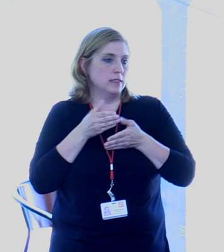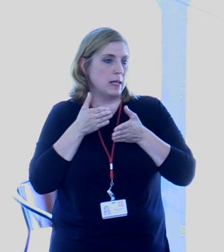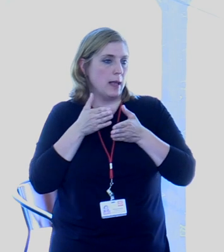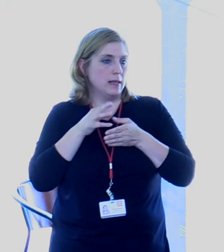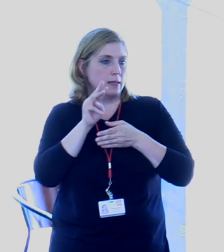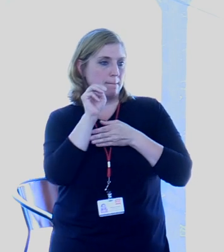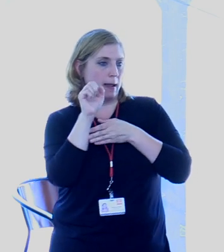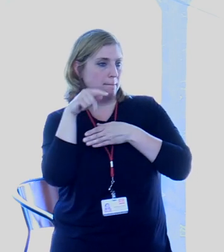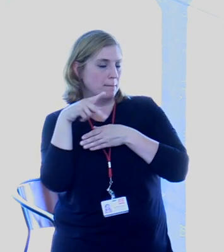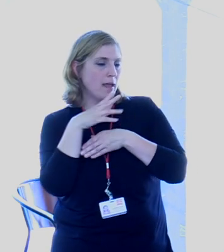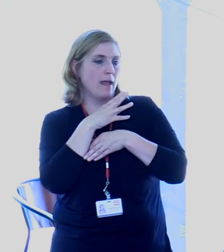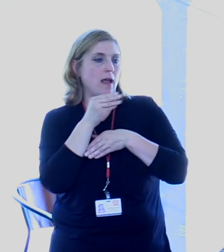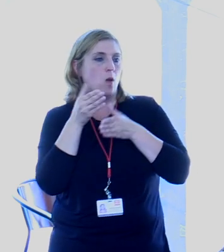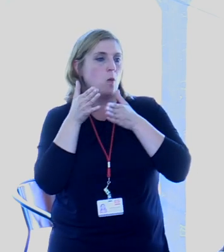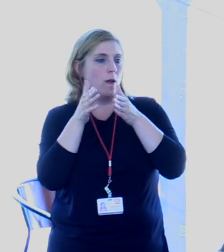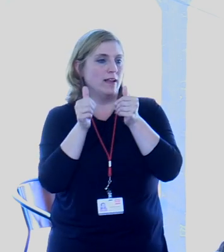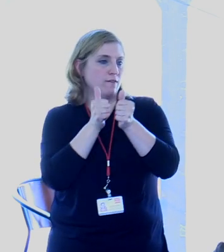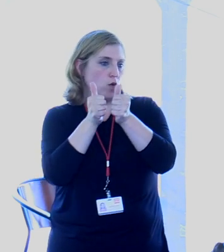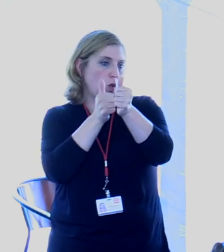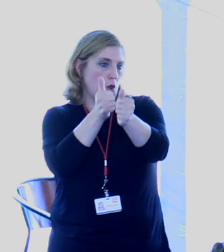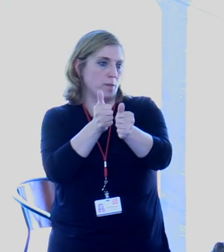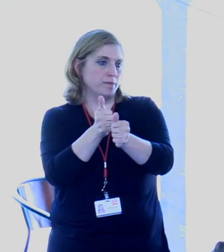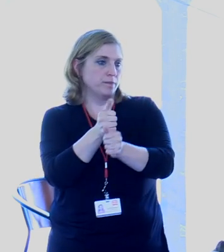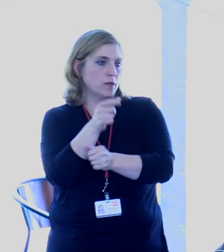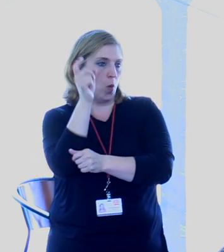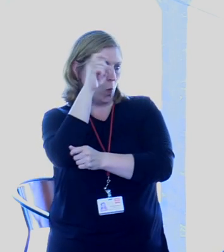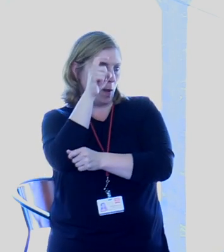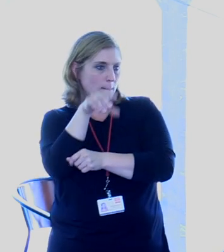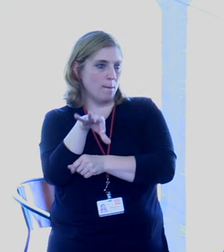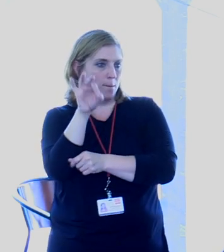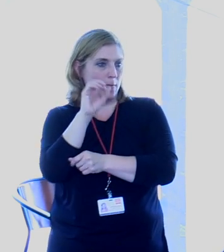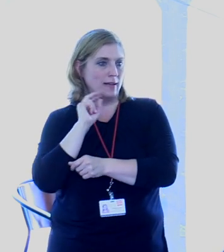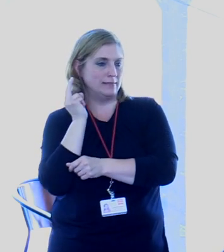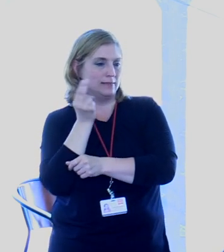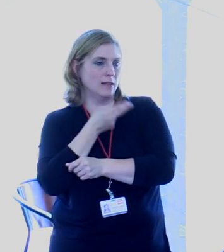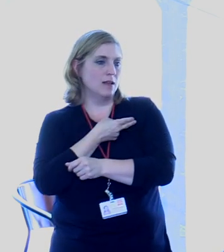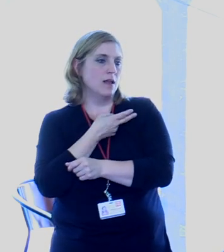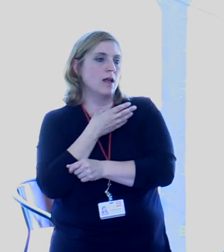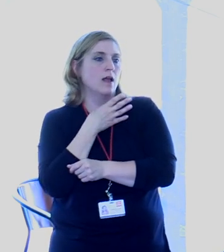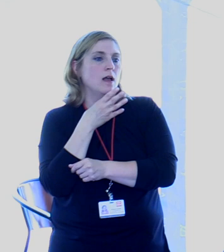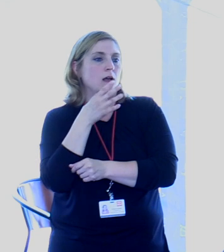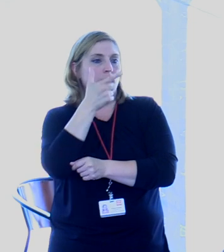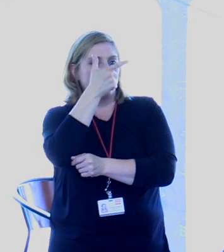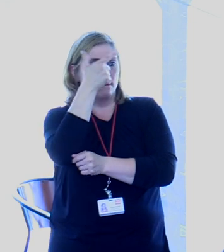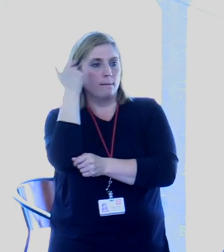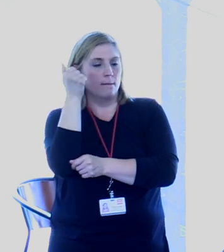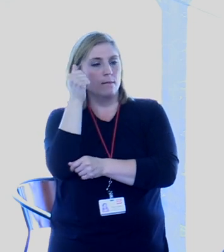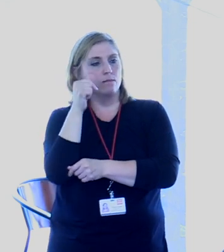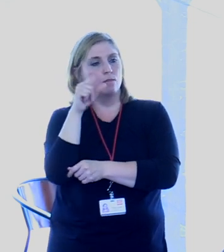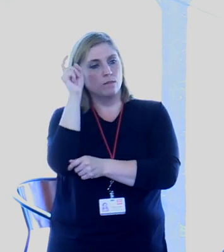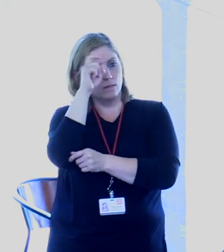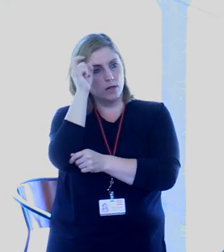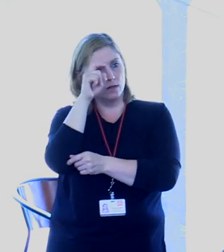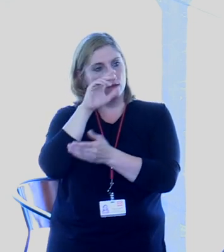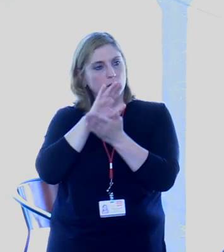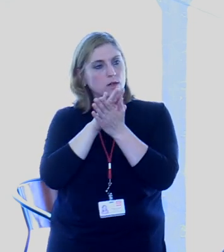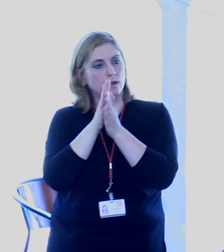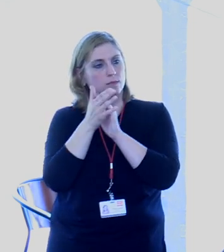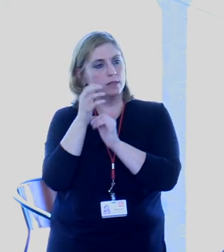okay? As a way to follow. Wisdom finds us because wisdom becomes